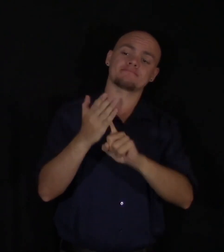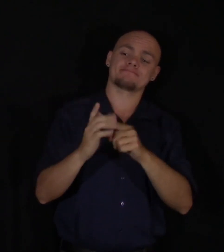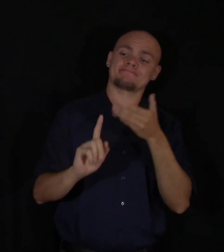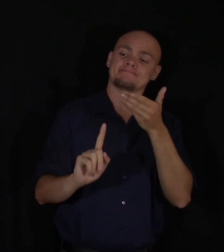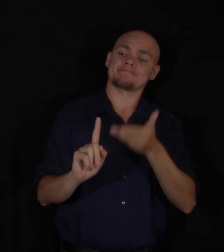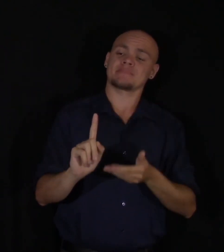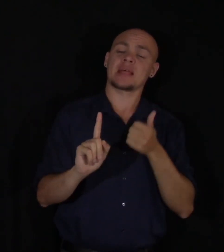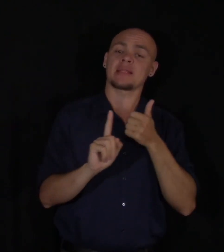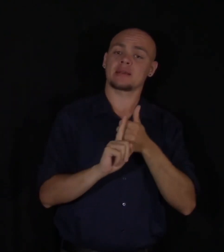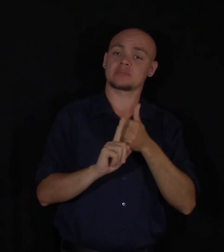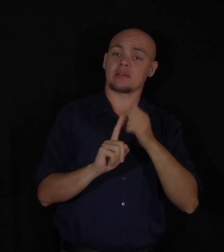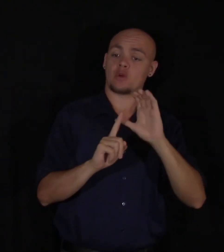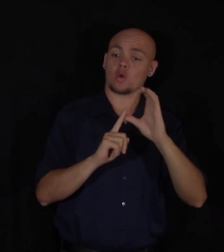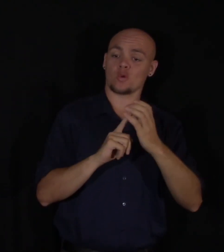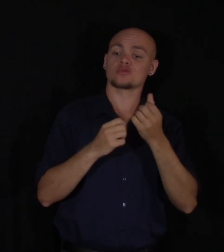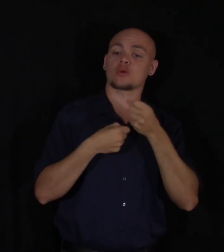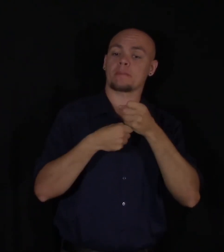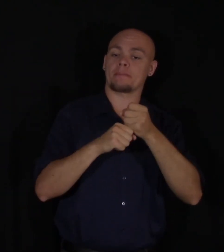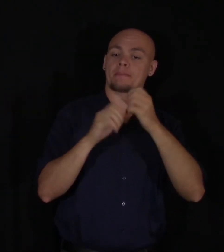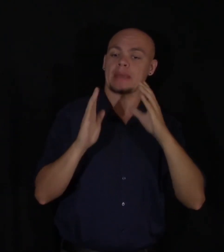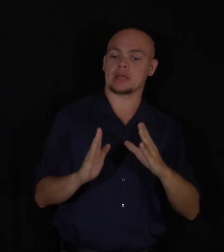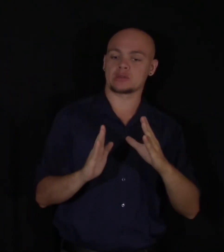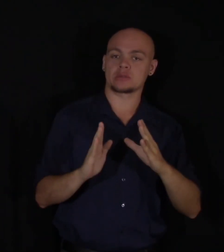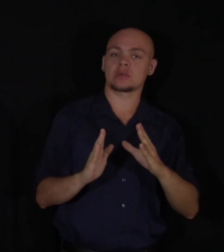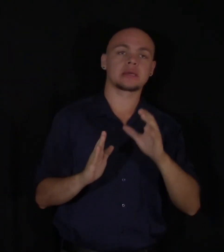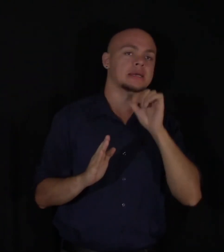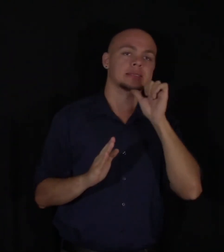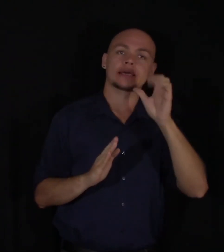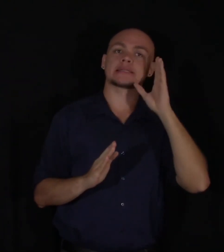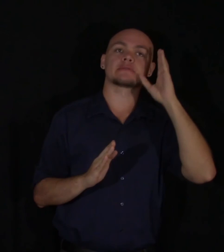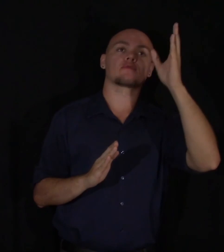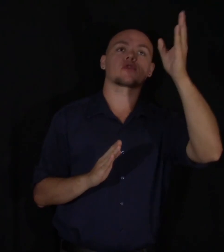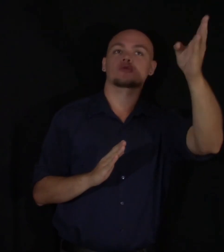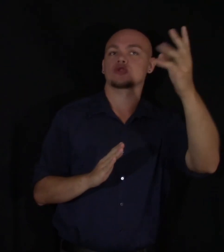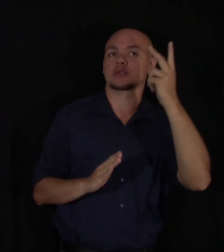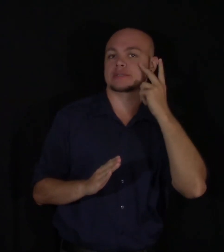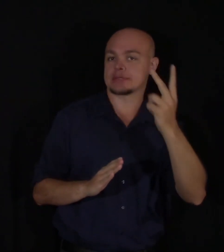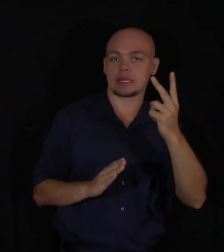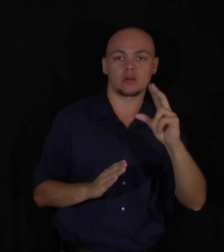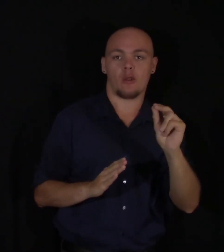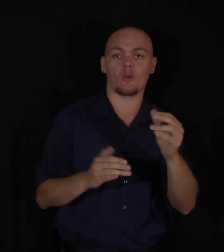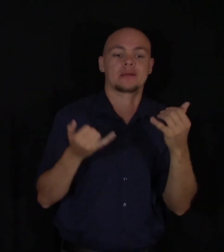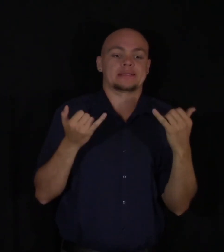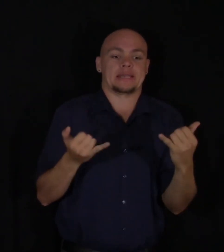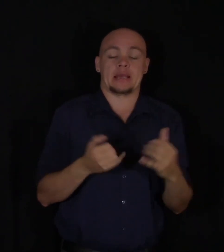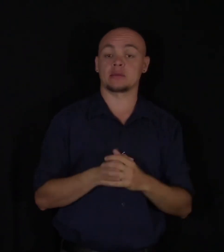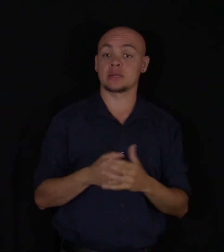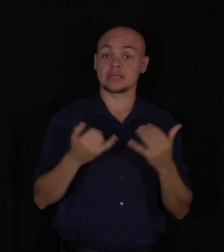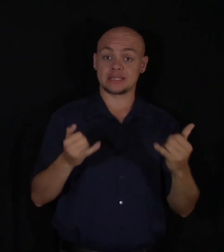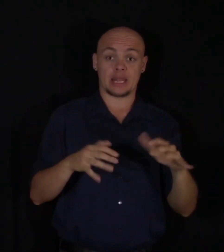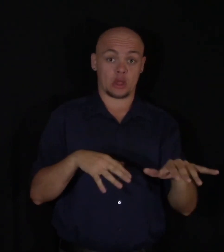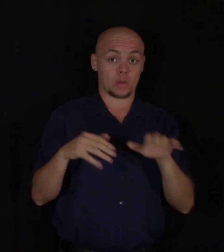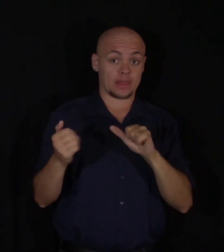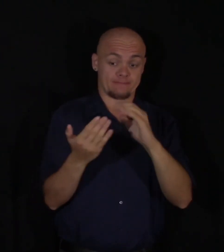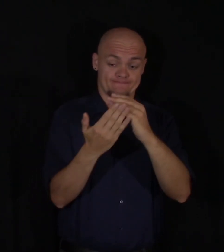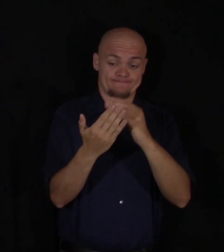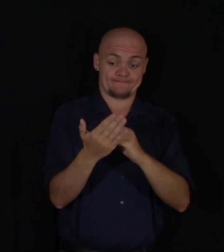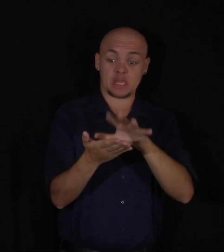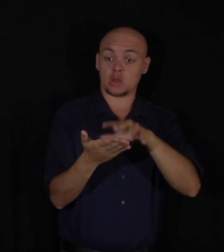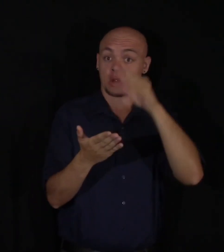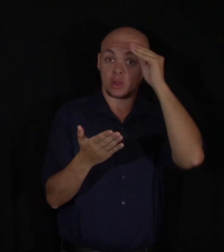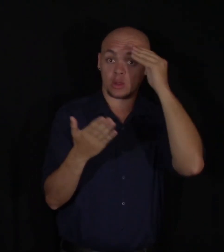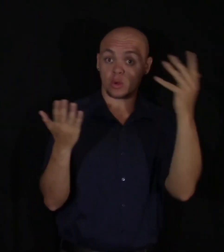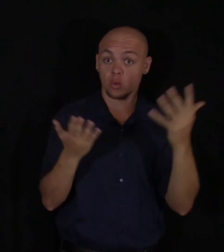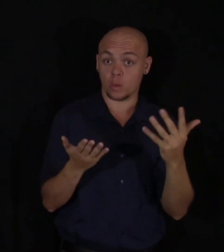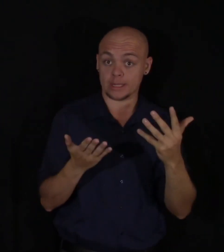inherently cultural makers doesn't seem so distant anymore. When you leave today, take this.